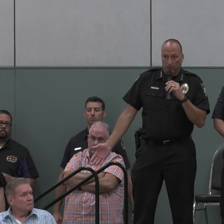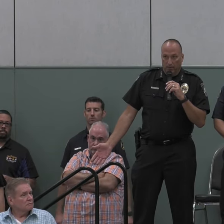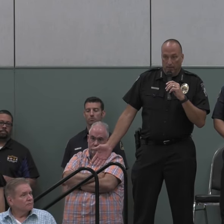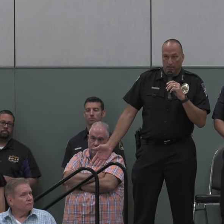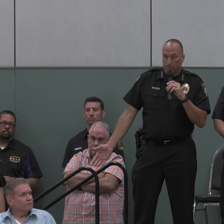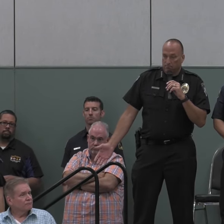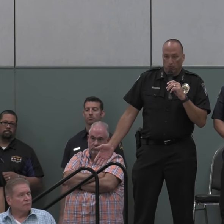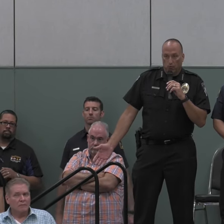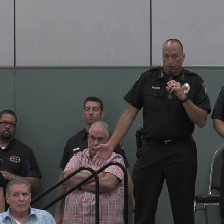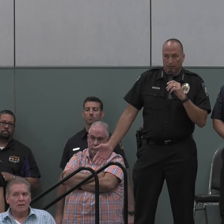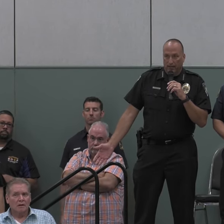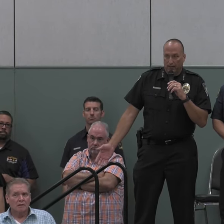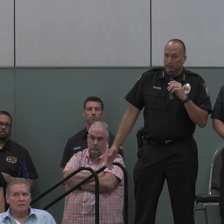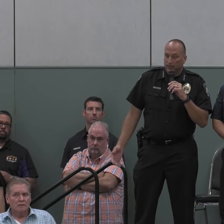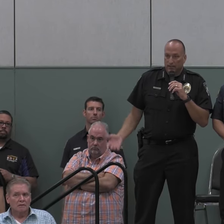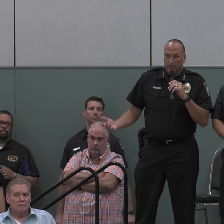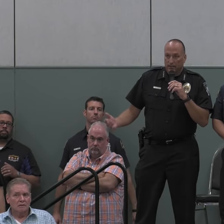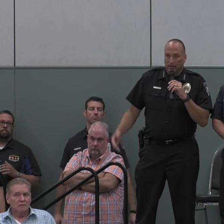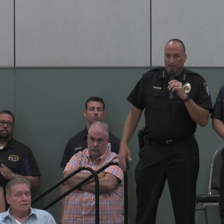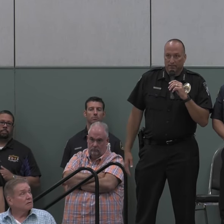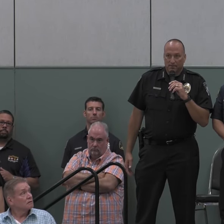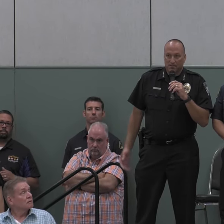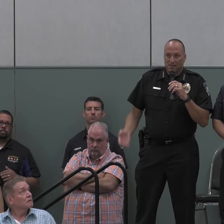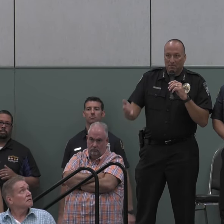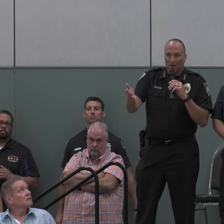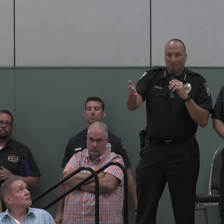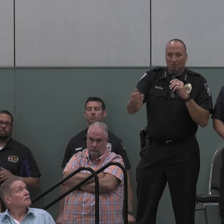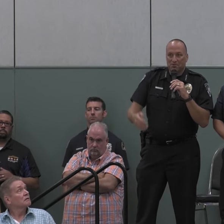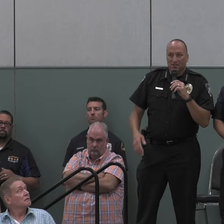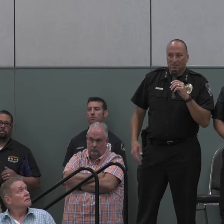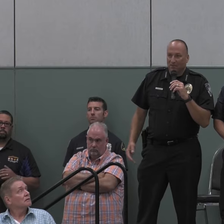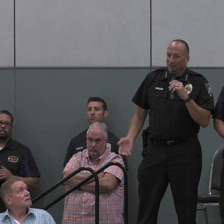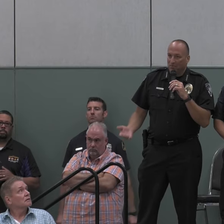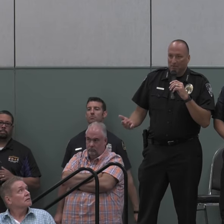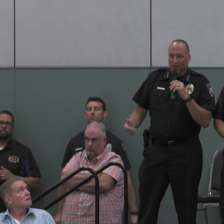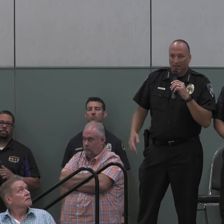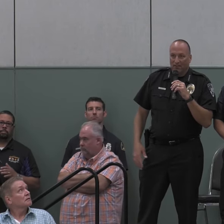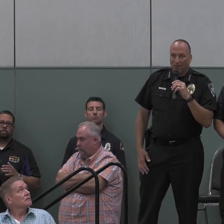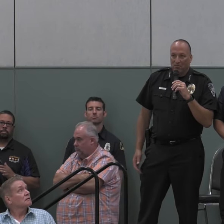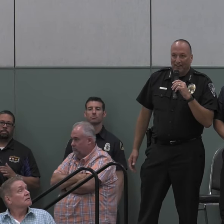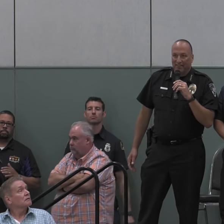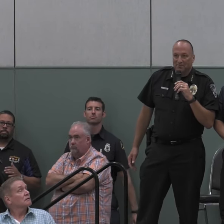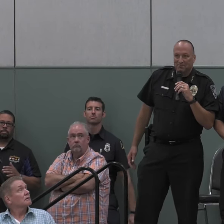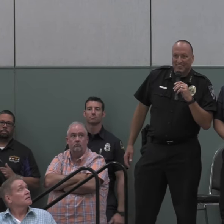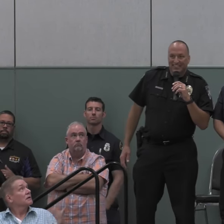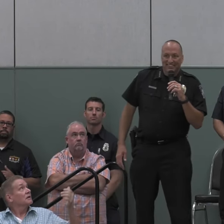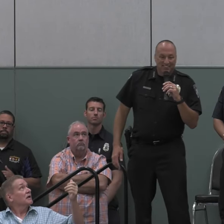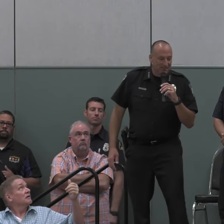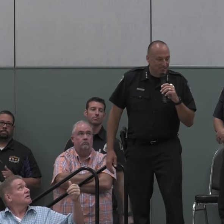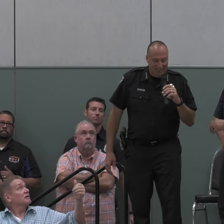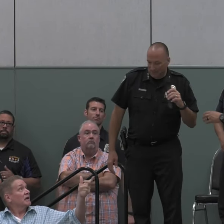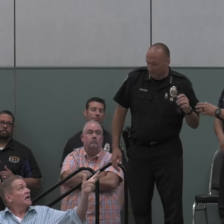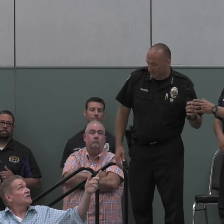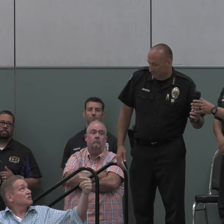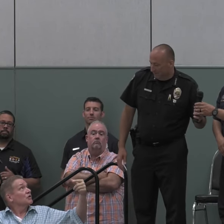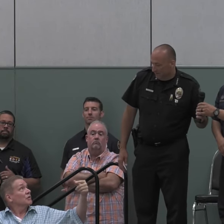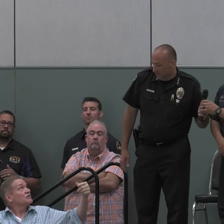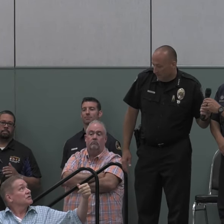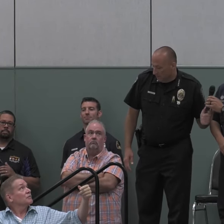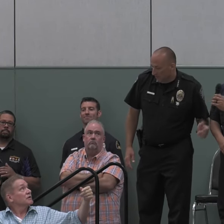guys and bring a bus, we'll do that. And same offer goes to you. If I got to bring my car, I'll bring it. So thank